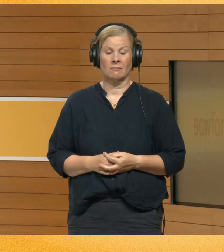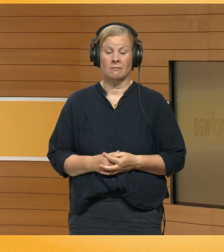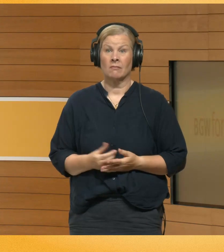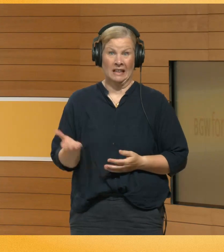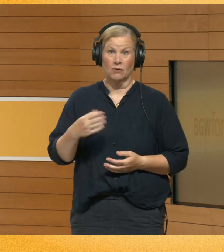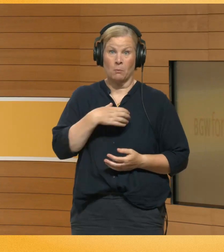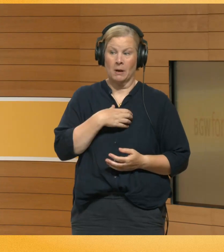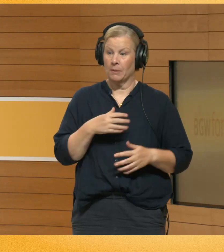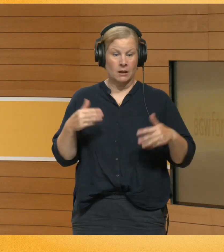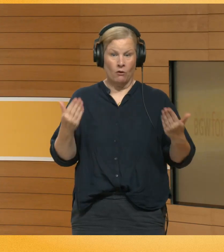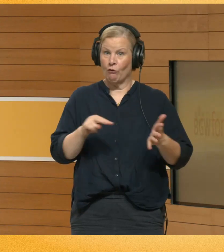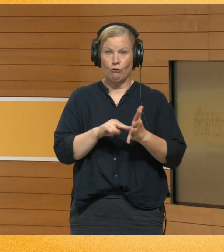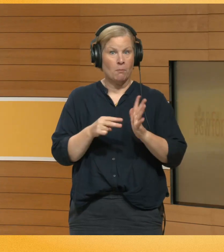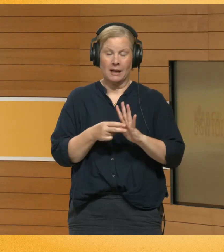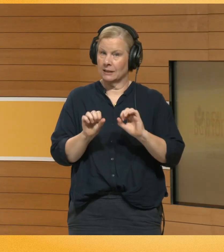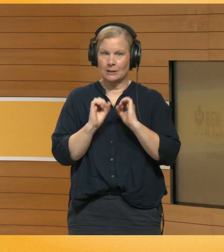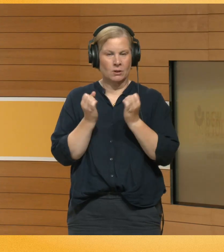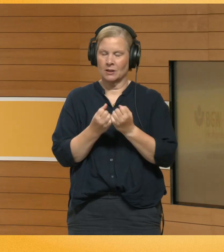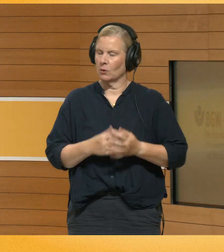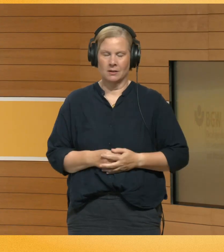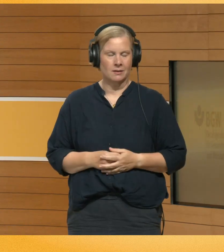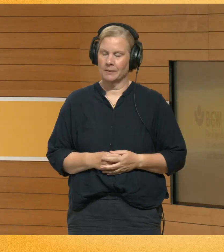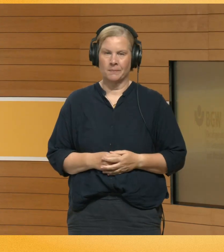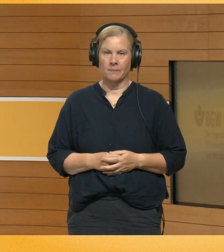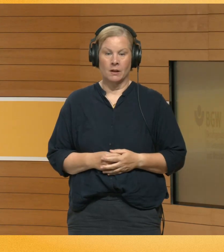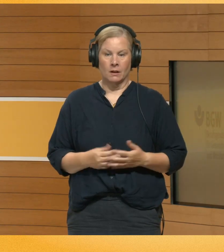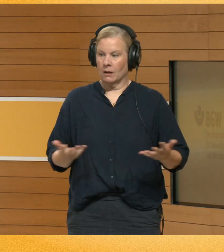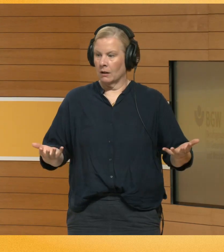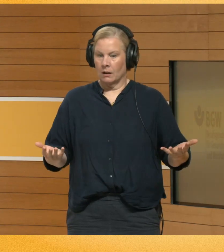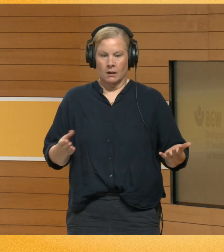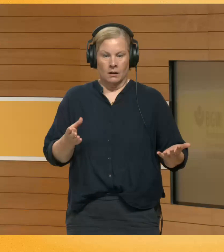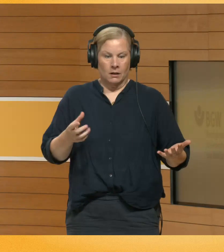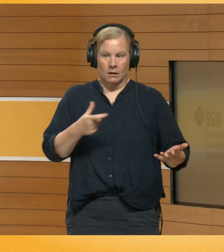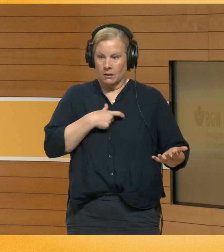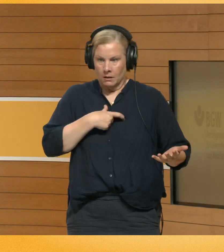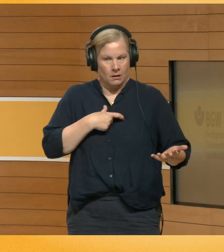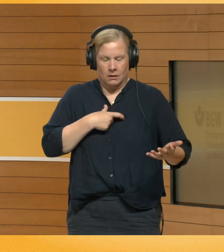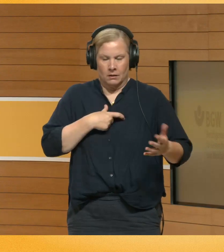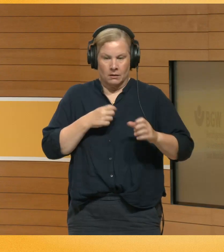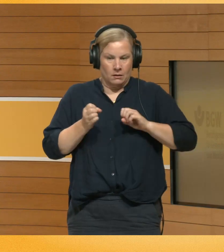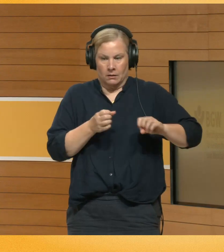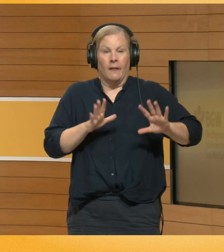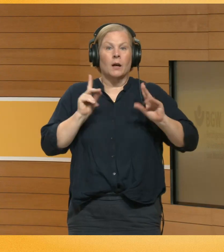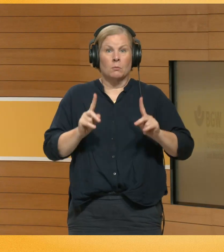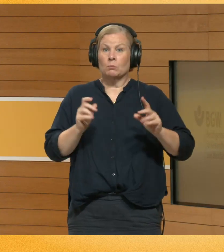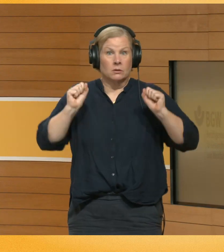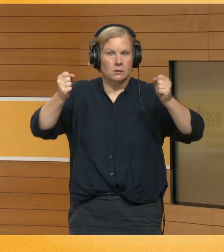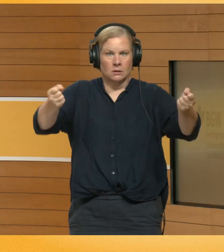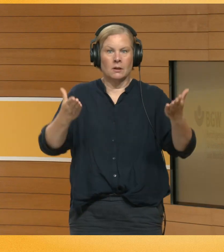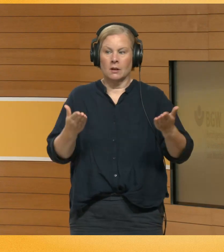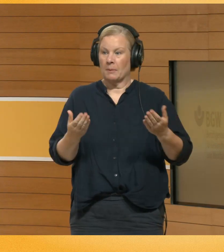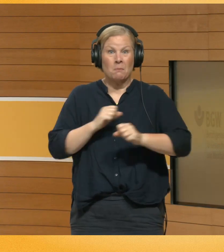prepared, and we said, we need to do something. There was no space, so we started to do interventions